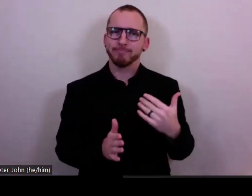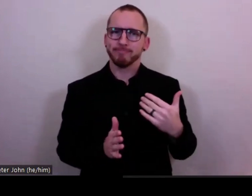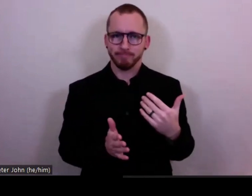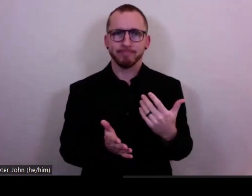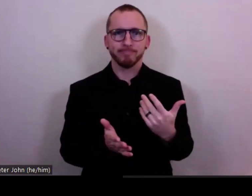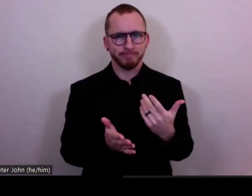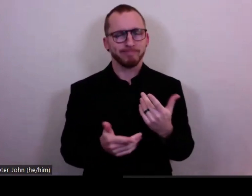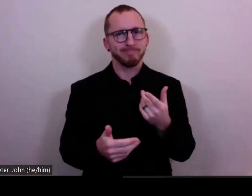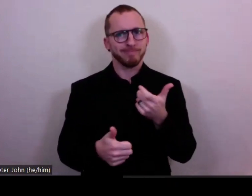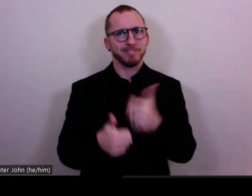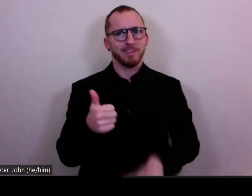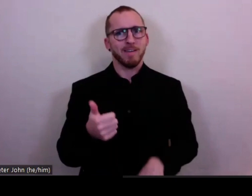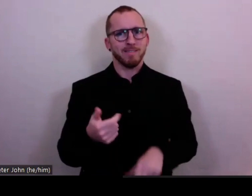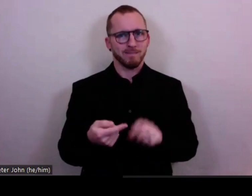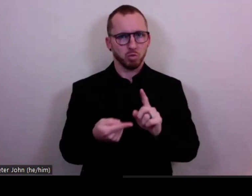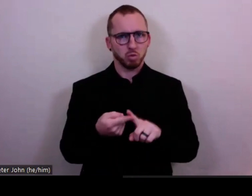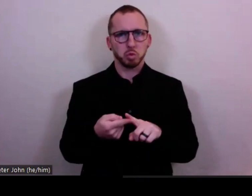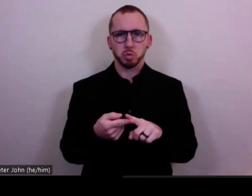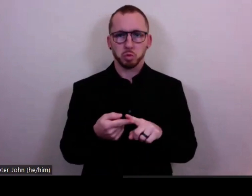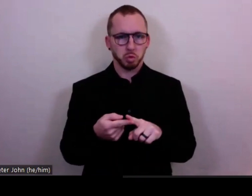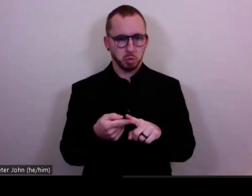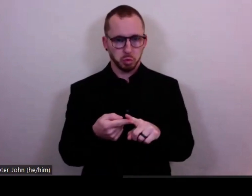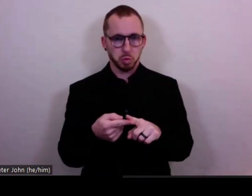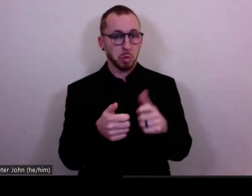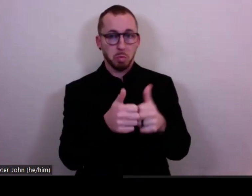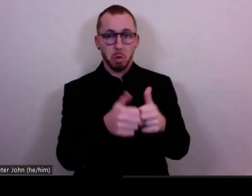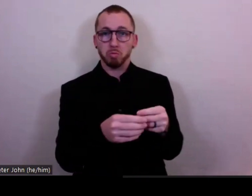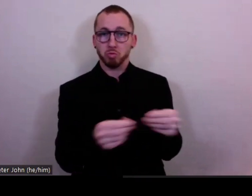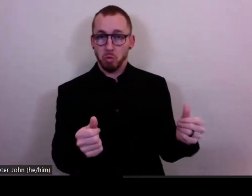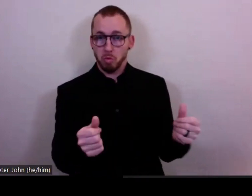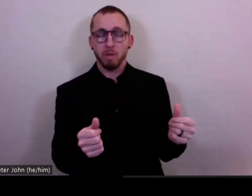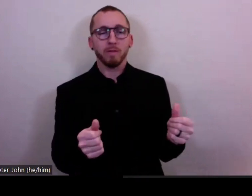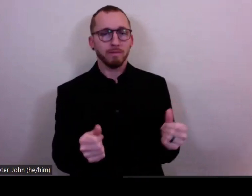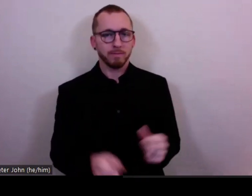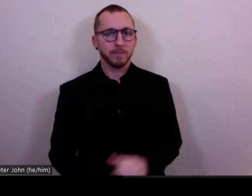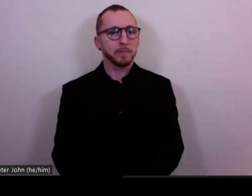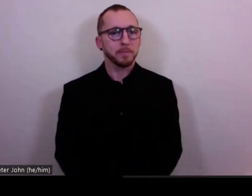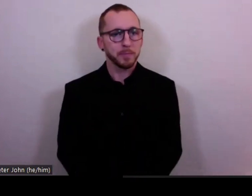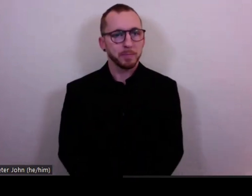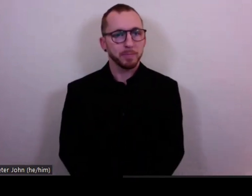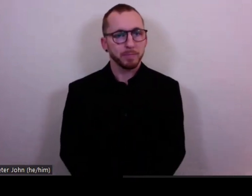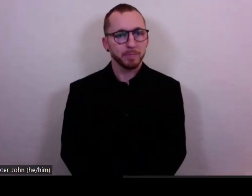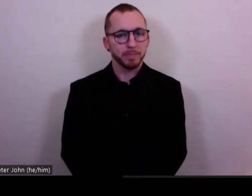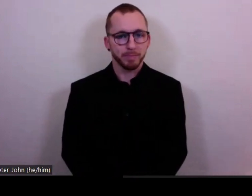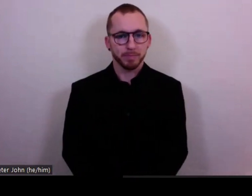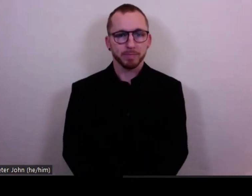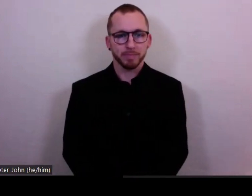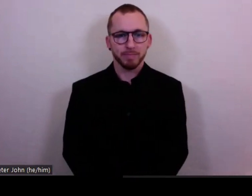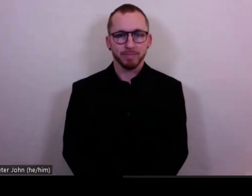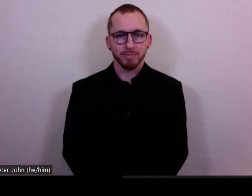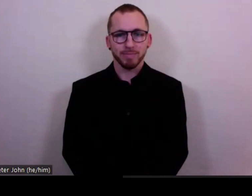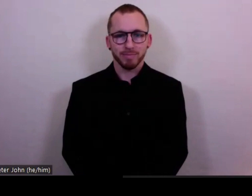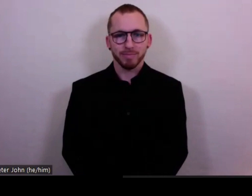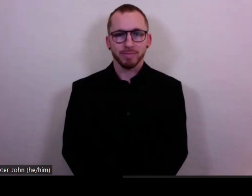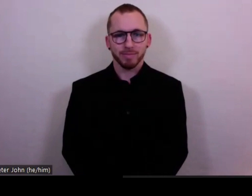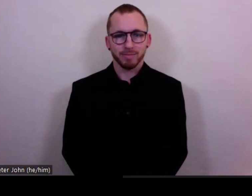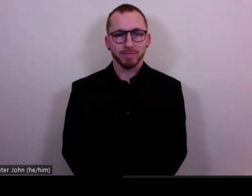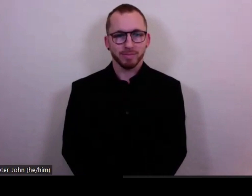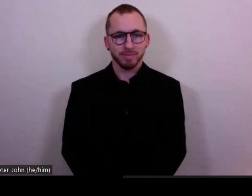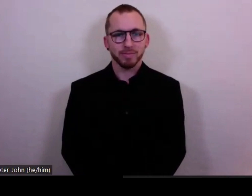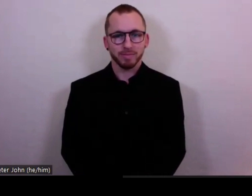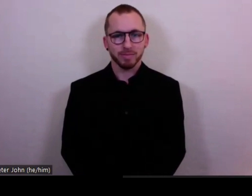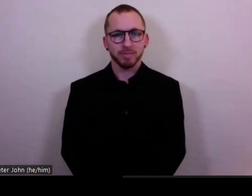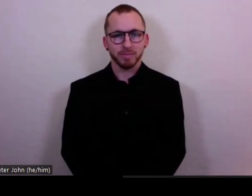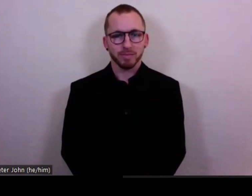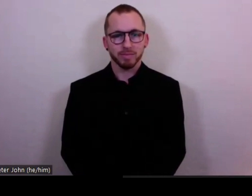be able to problem solve, but you'll say, just take apart a doorknob handle or